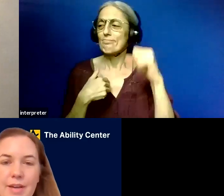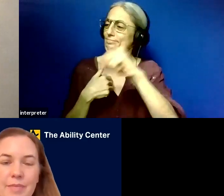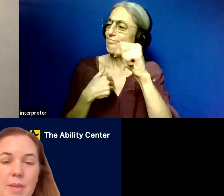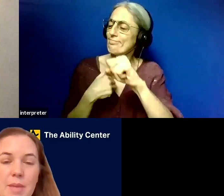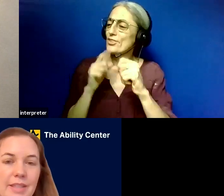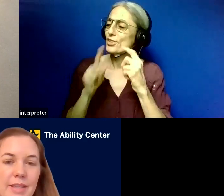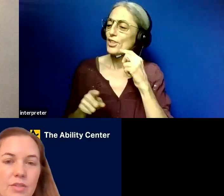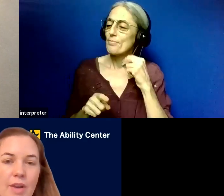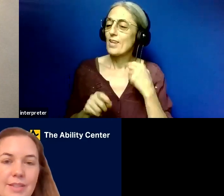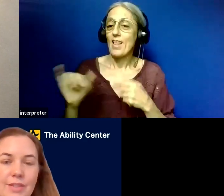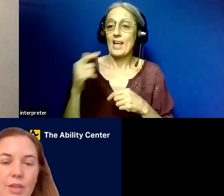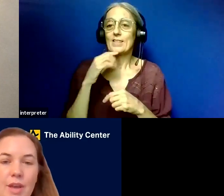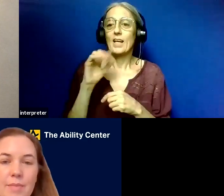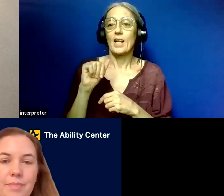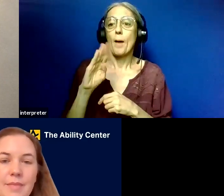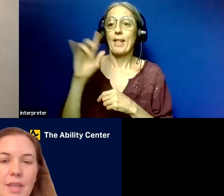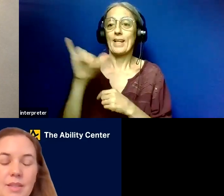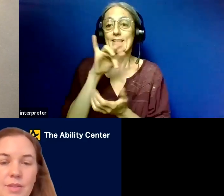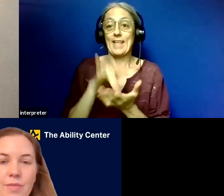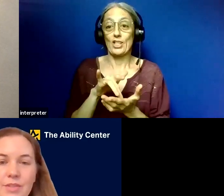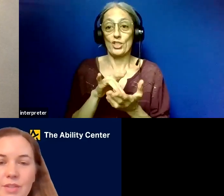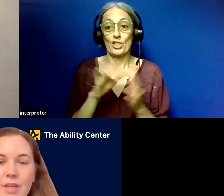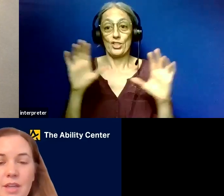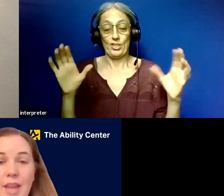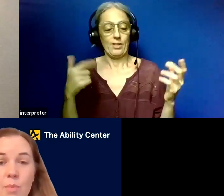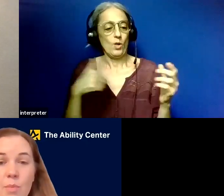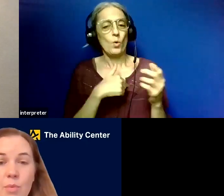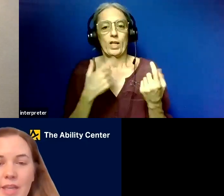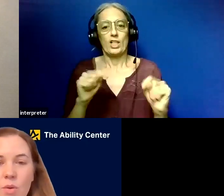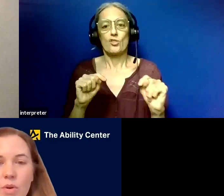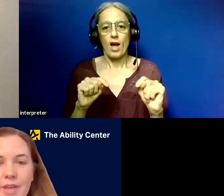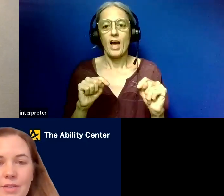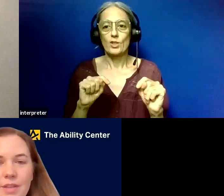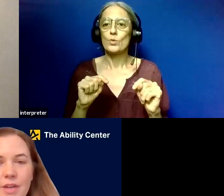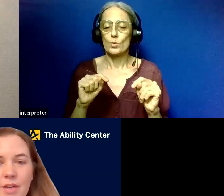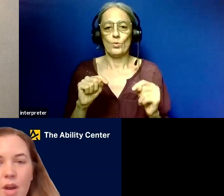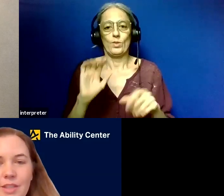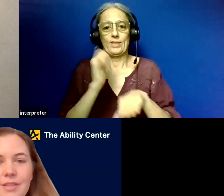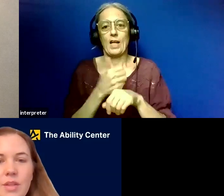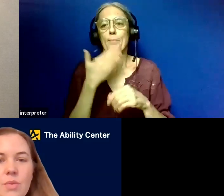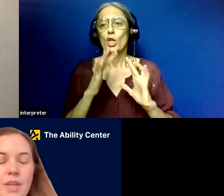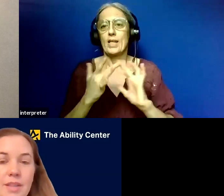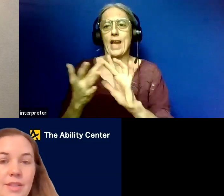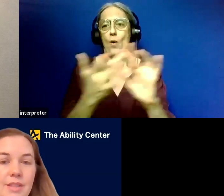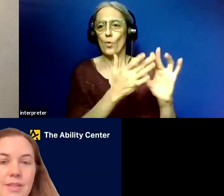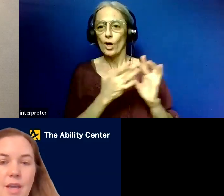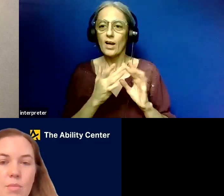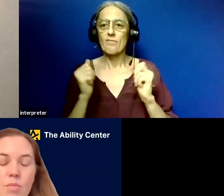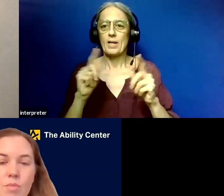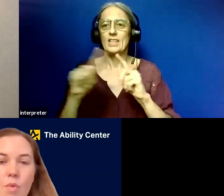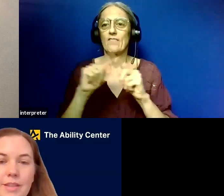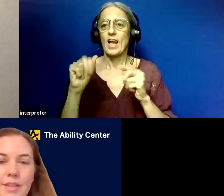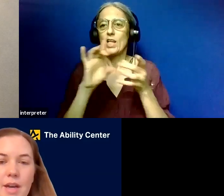the Ability Center tries to foster a network of ADA coordinators in our region. So this